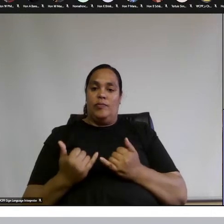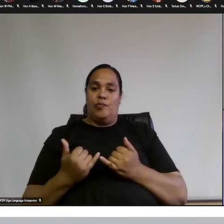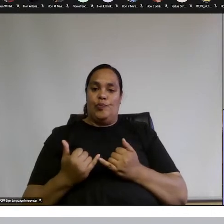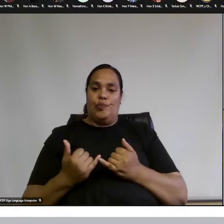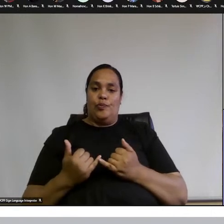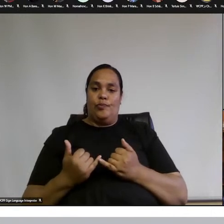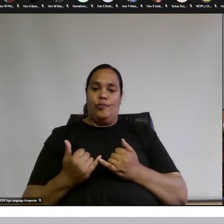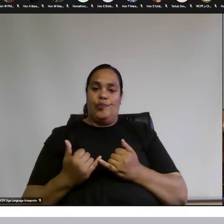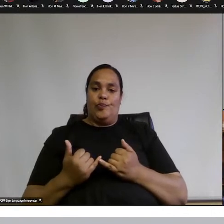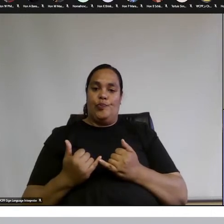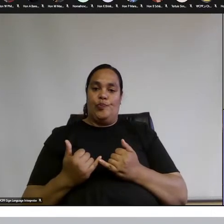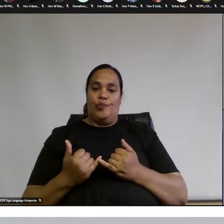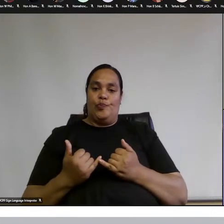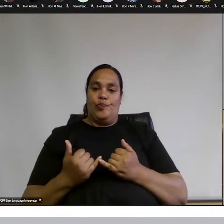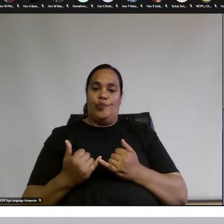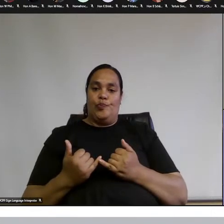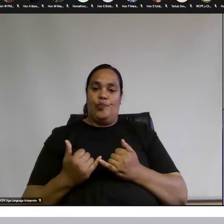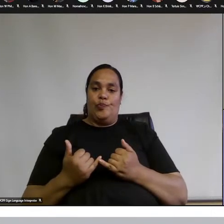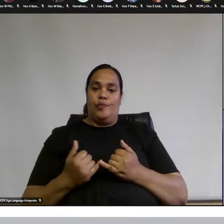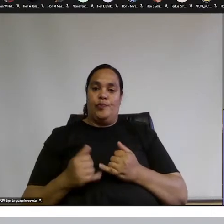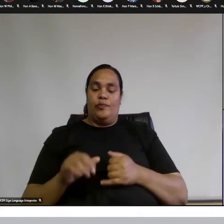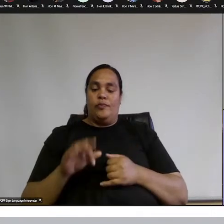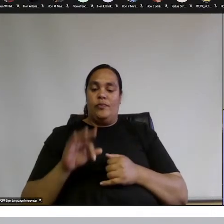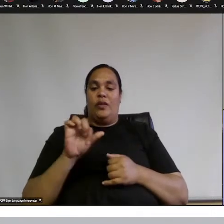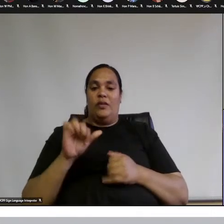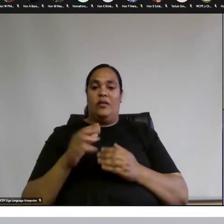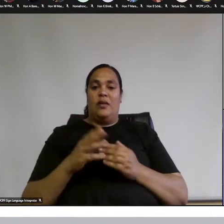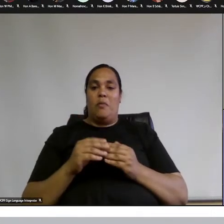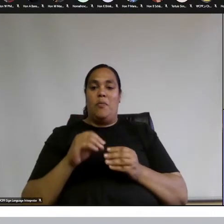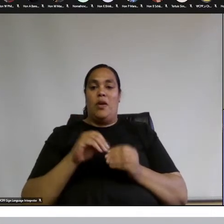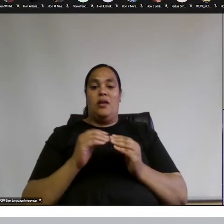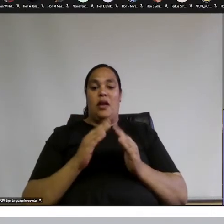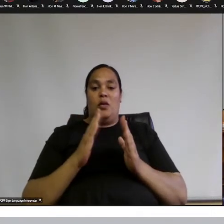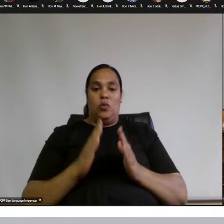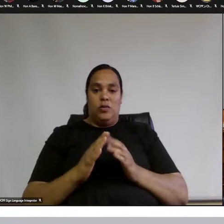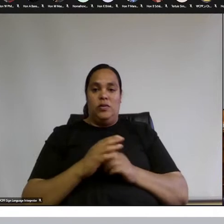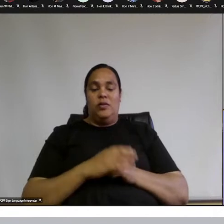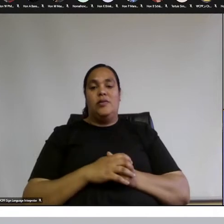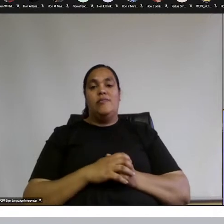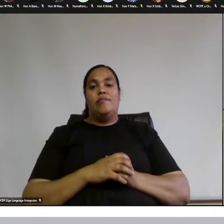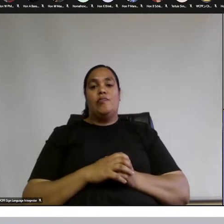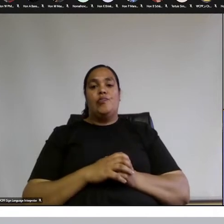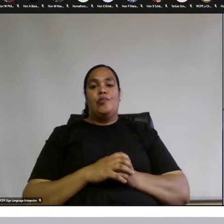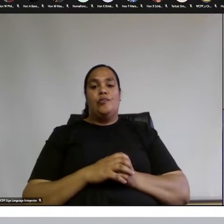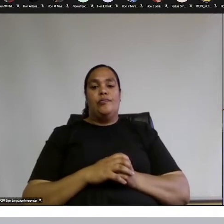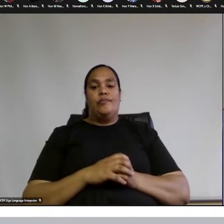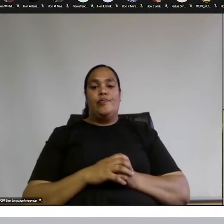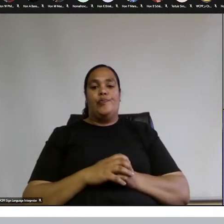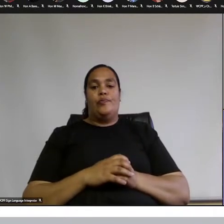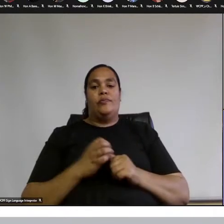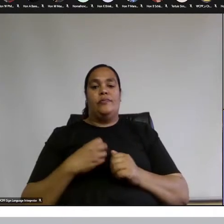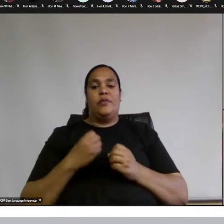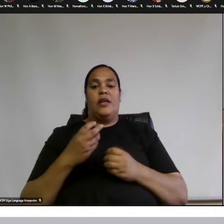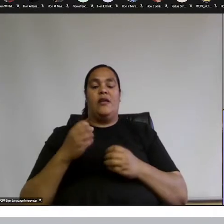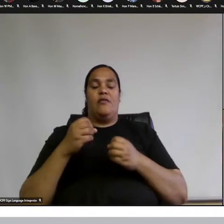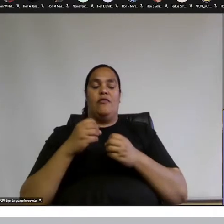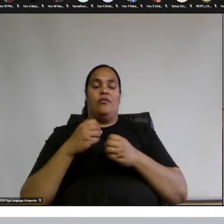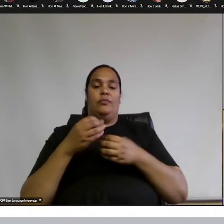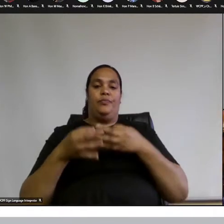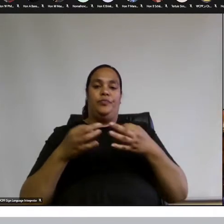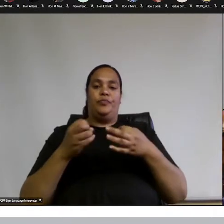currently 36 members in the House. I'll just give you a breakdown so